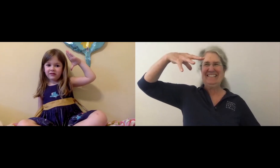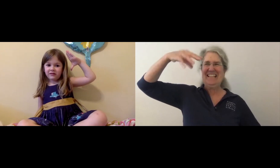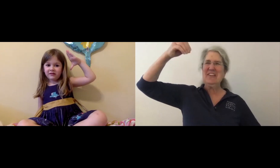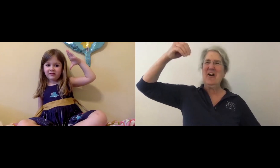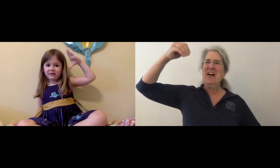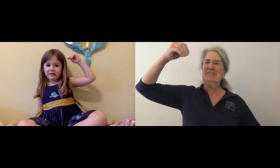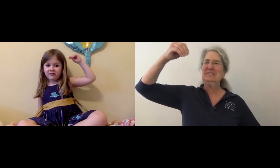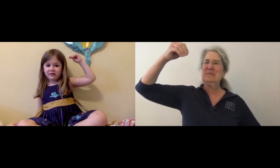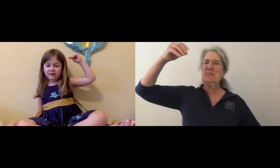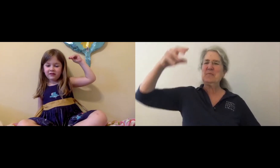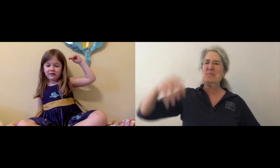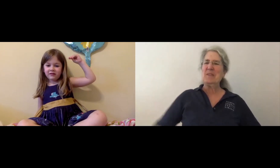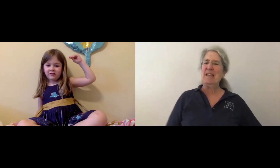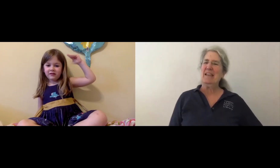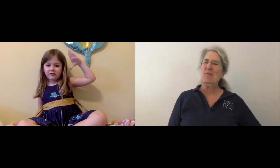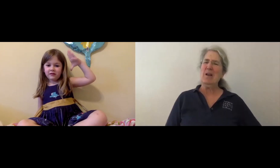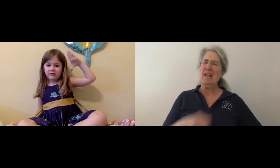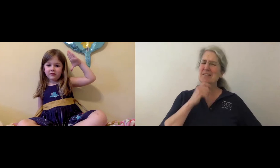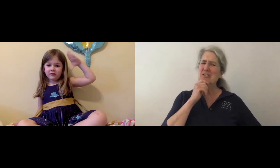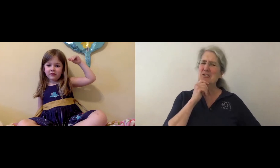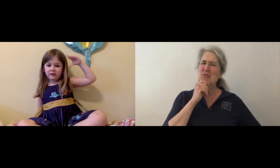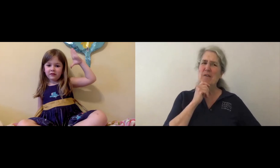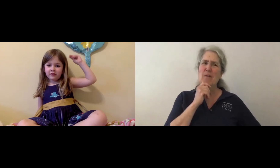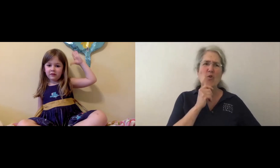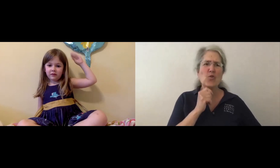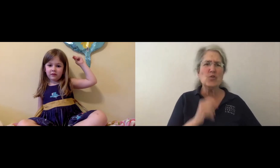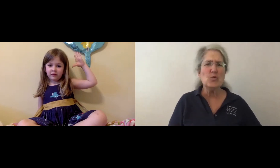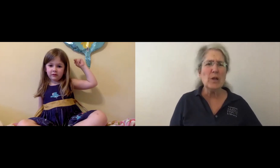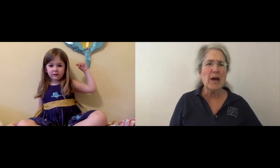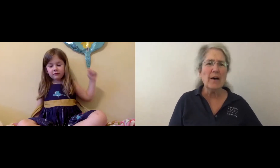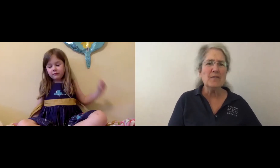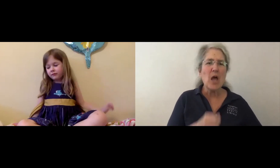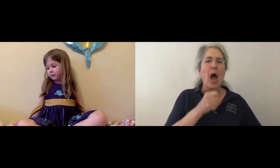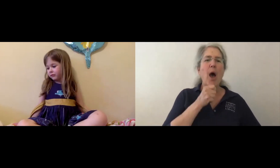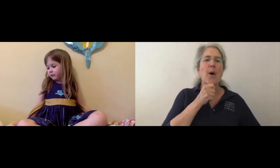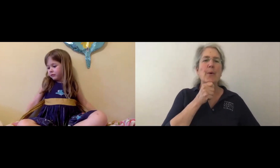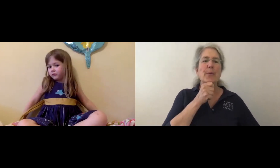light off. What else did you love? Oh, you loved